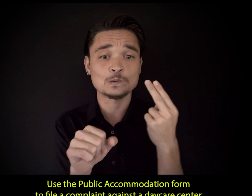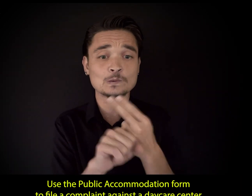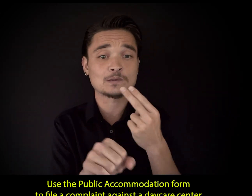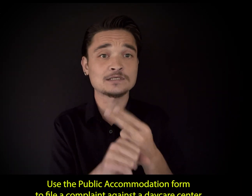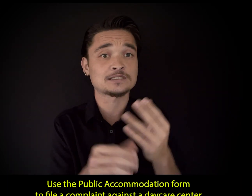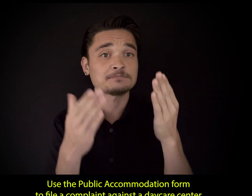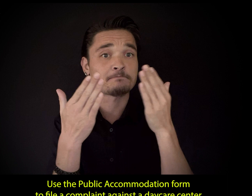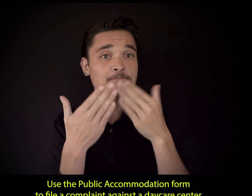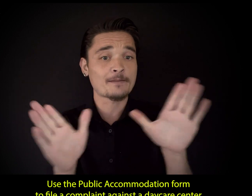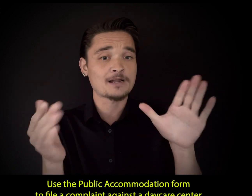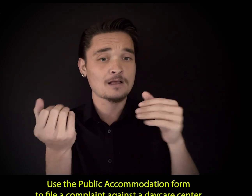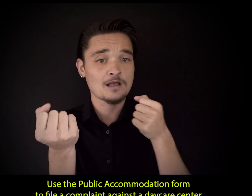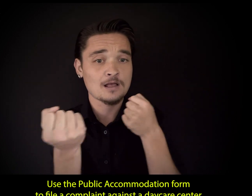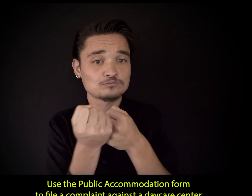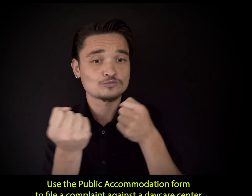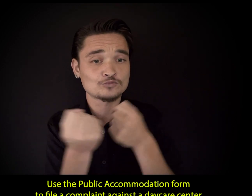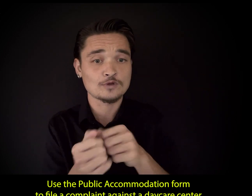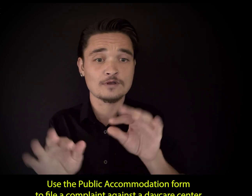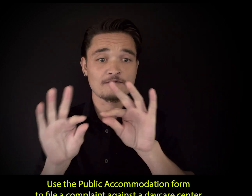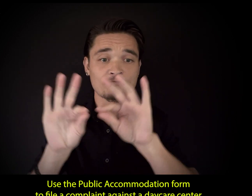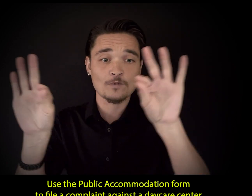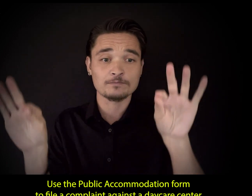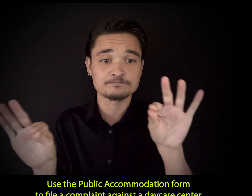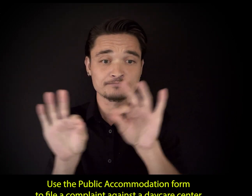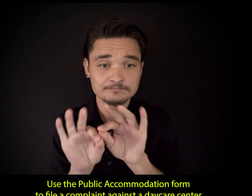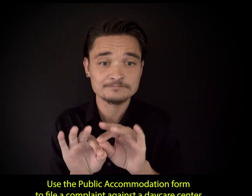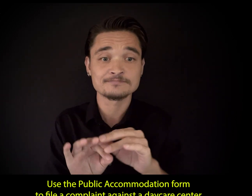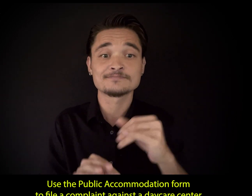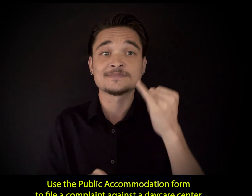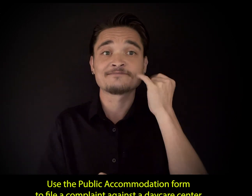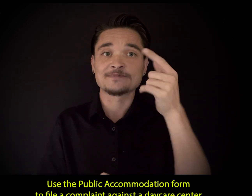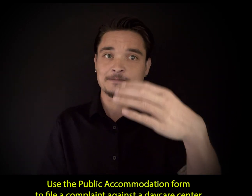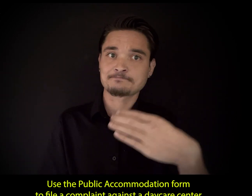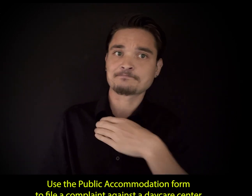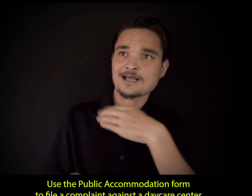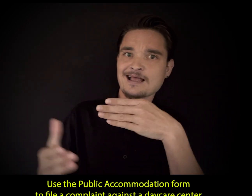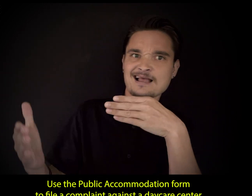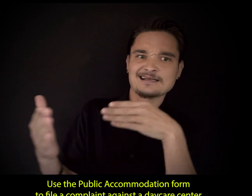Use the public accommodation form to file a complaint against a daycare center.